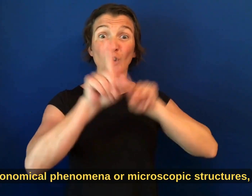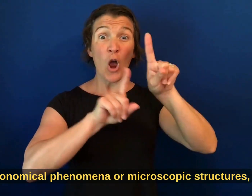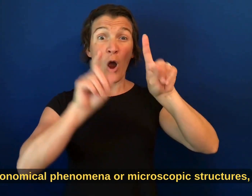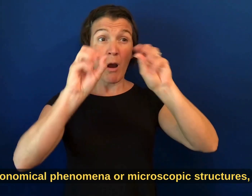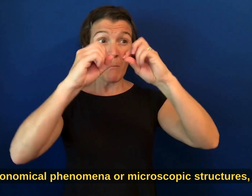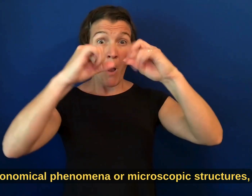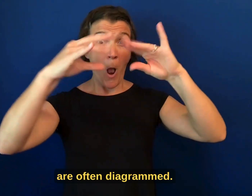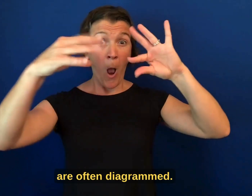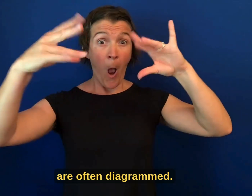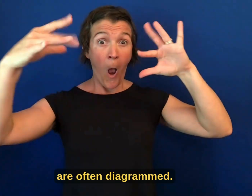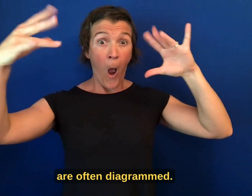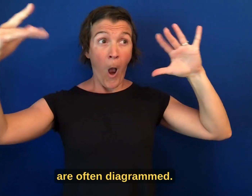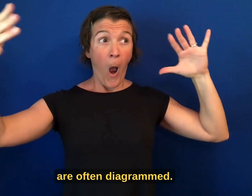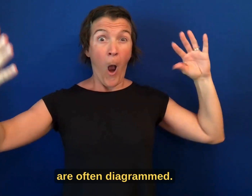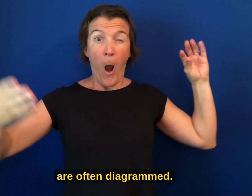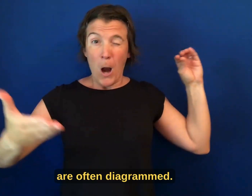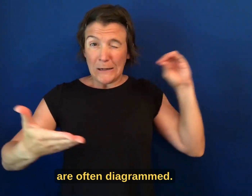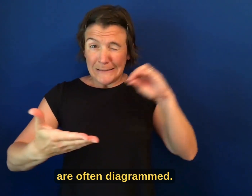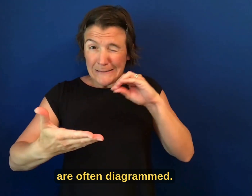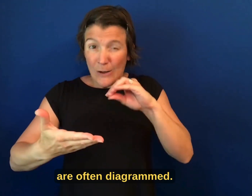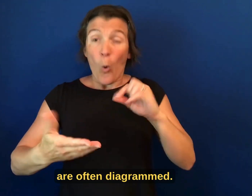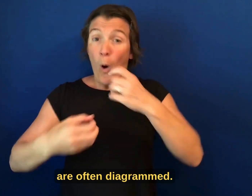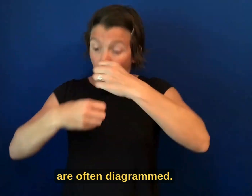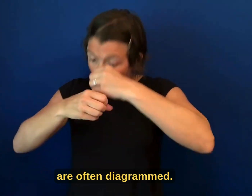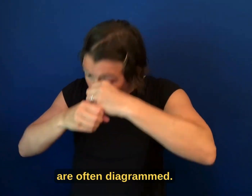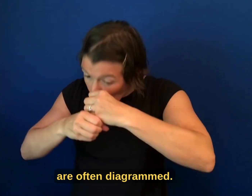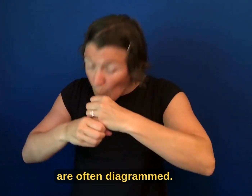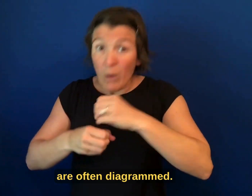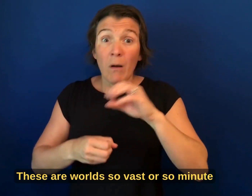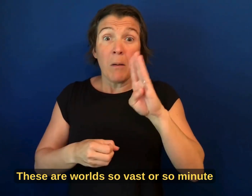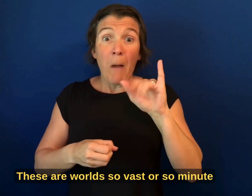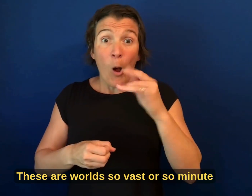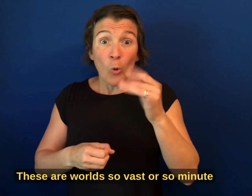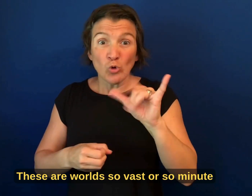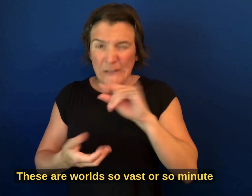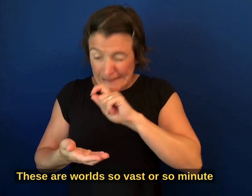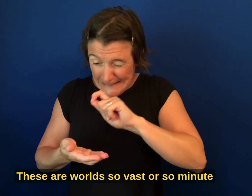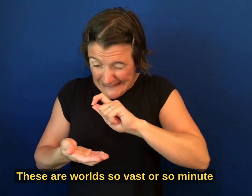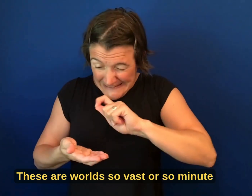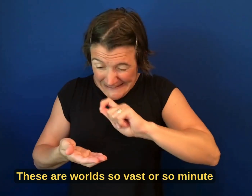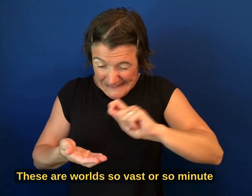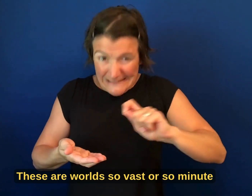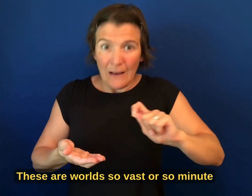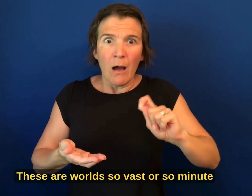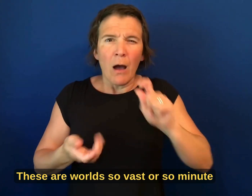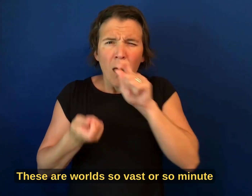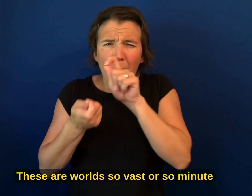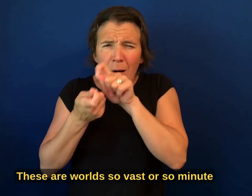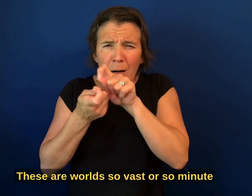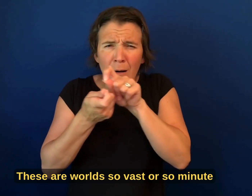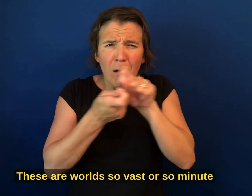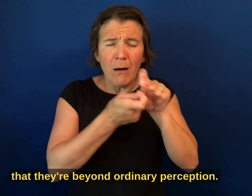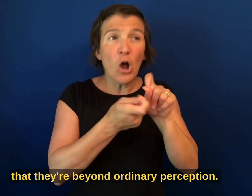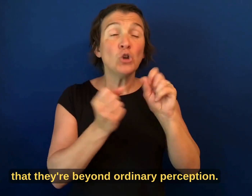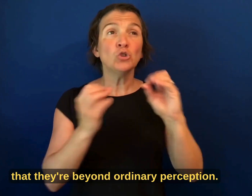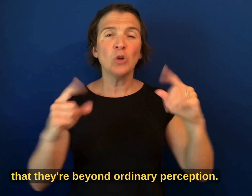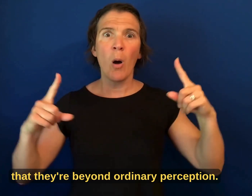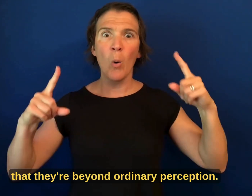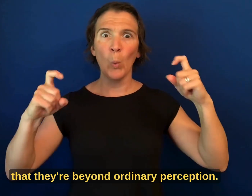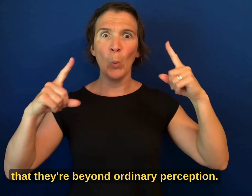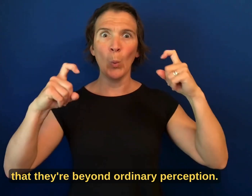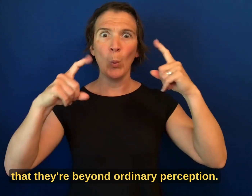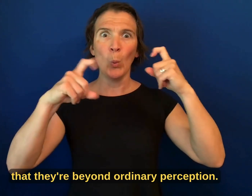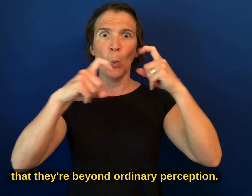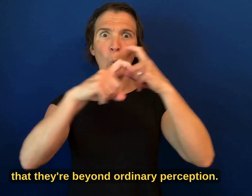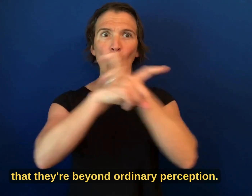phenomena or microscopic structures are often diagrammed. These are worlds so vast or so minute that